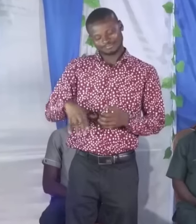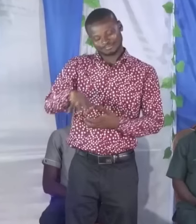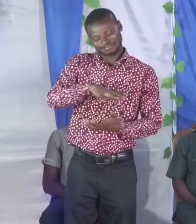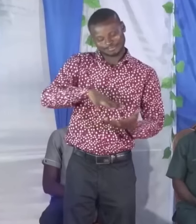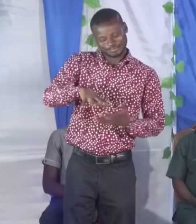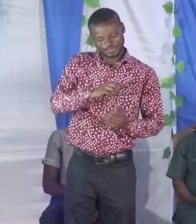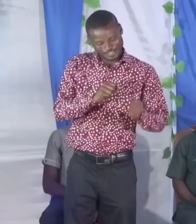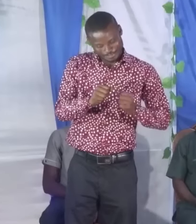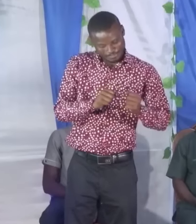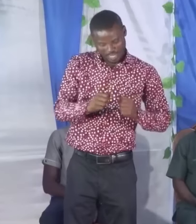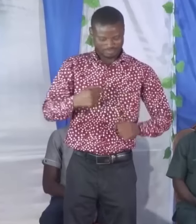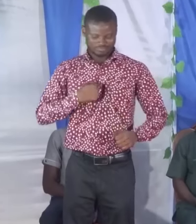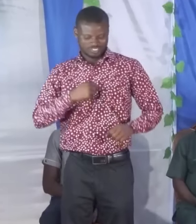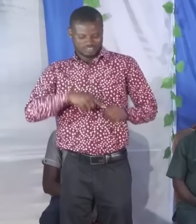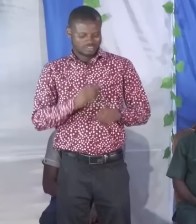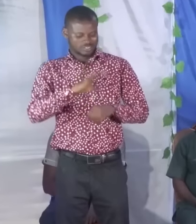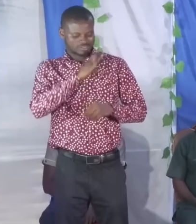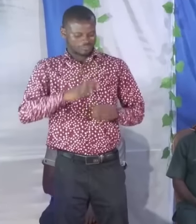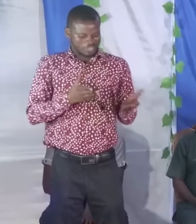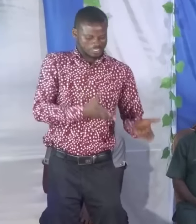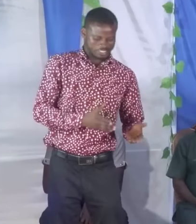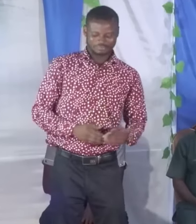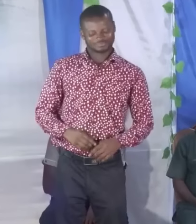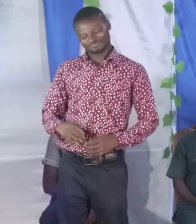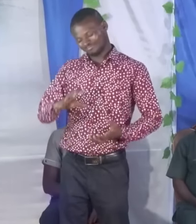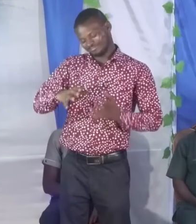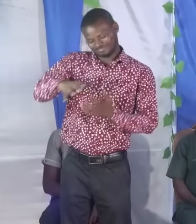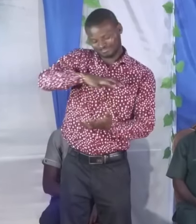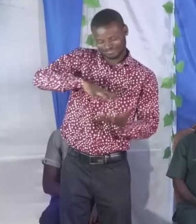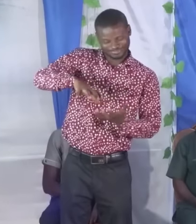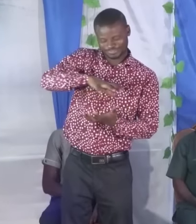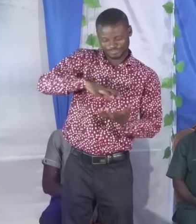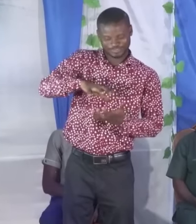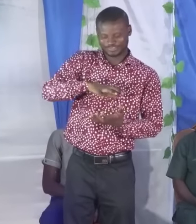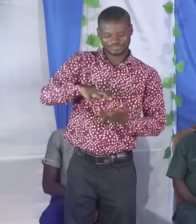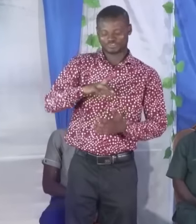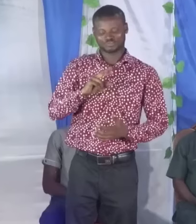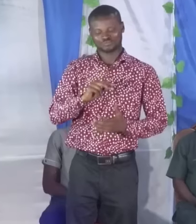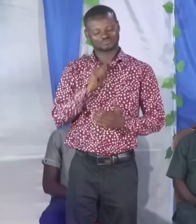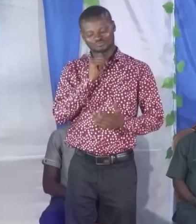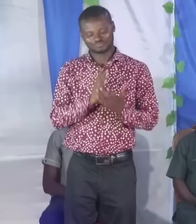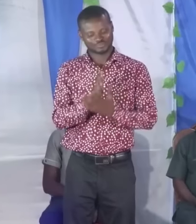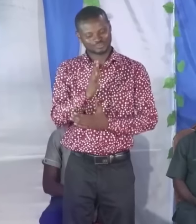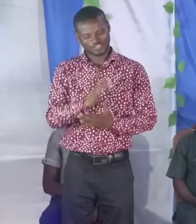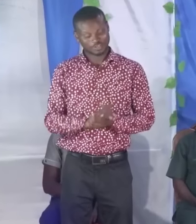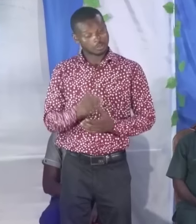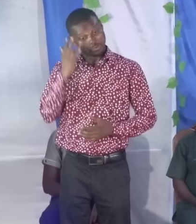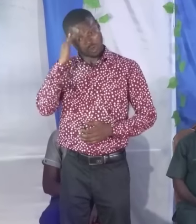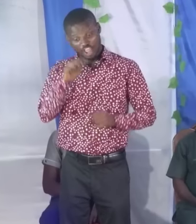Honam. Near Kuntoka. I dear, who are they, any people? I will call you